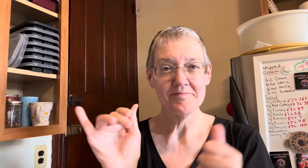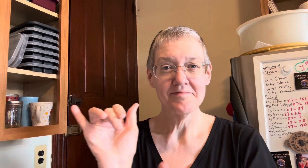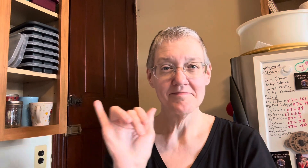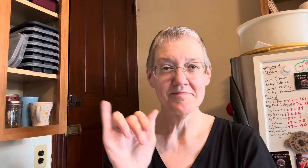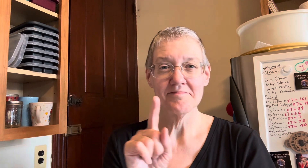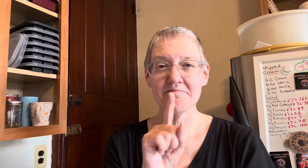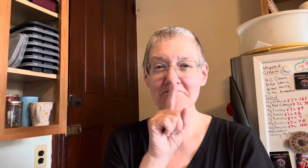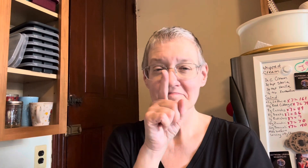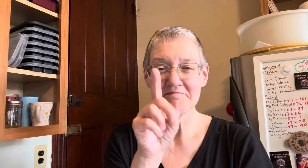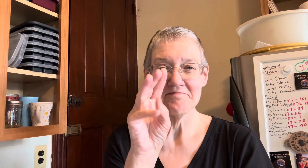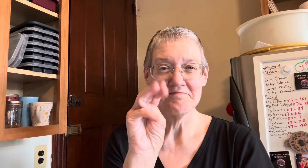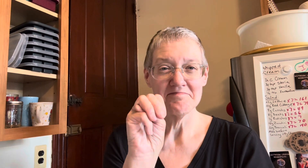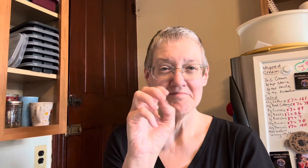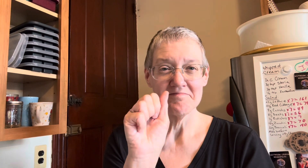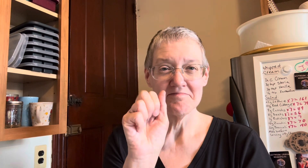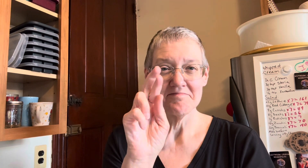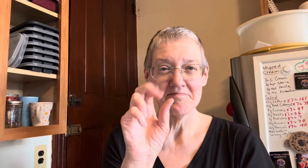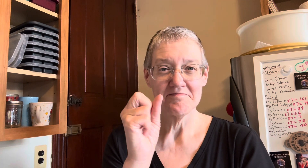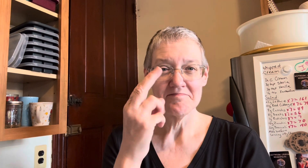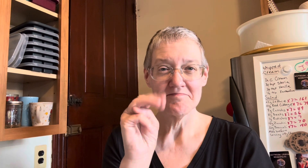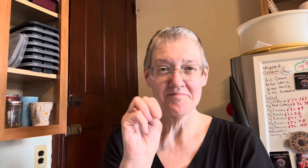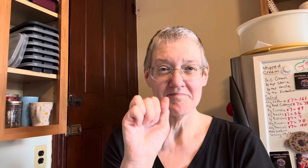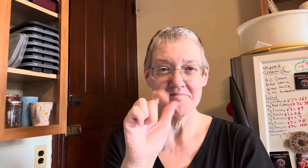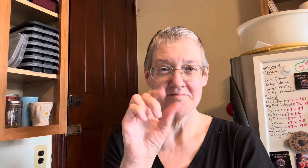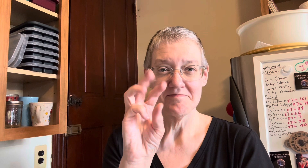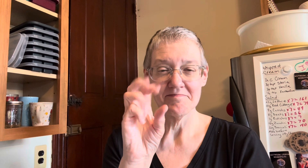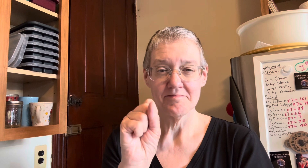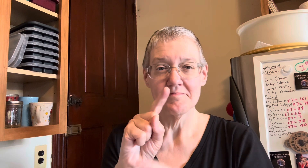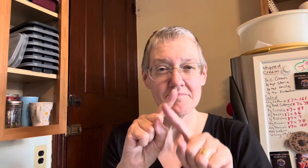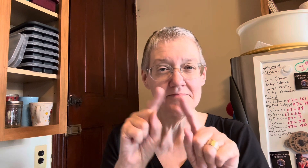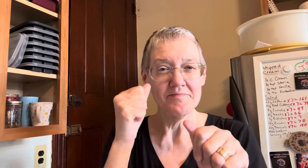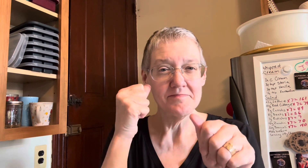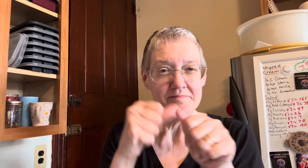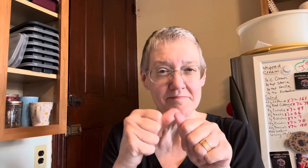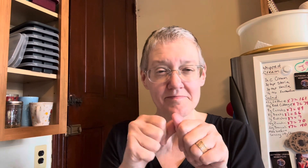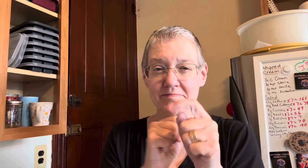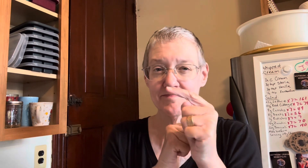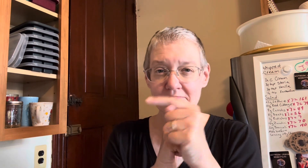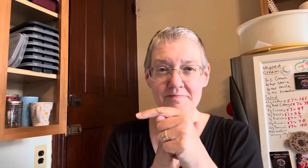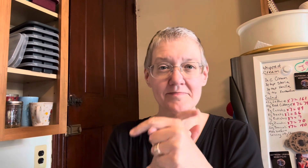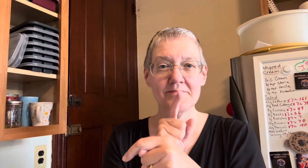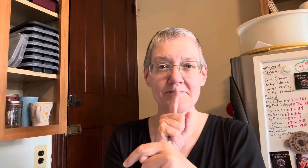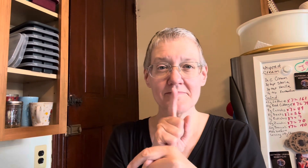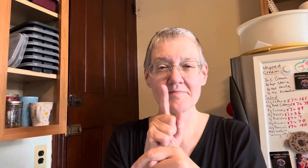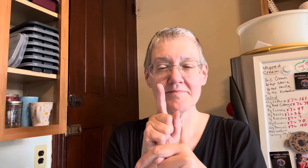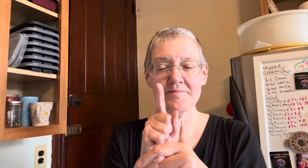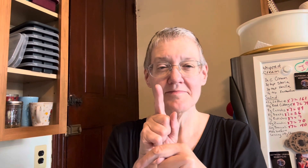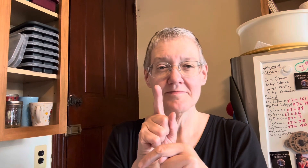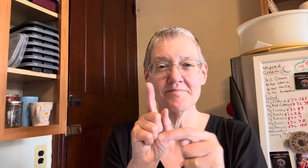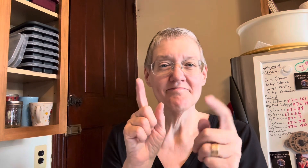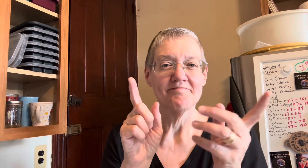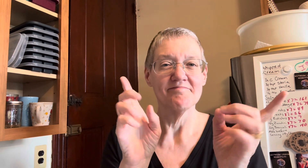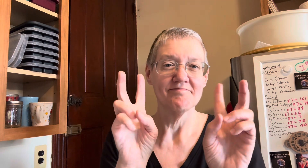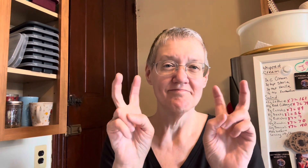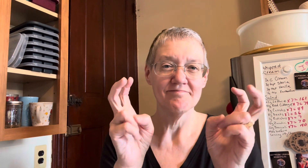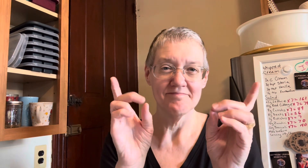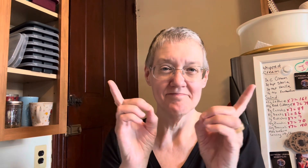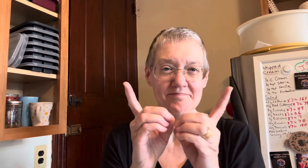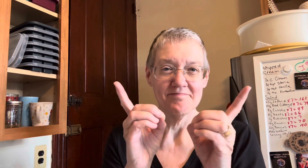These do melt like real marshmallows. But remember, these are basically a dessert.